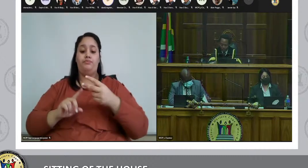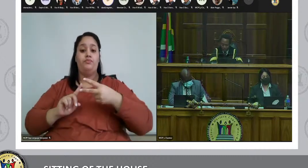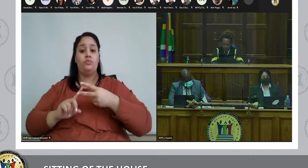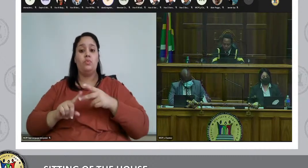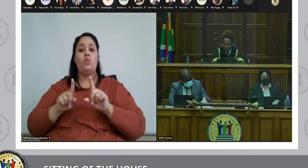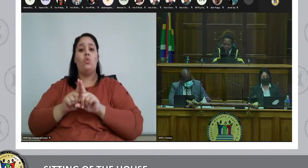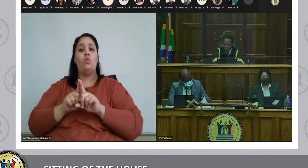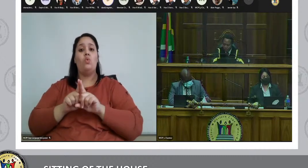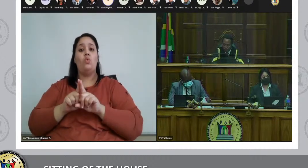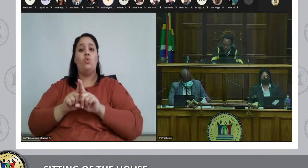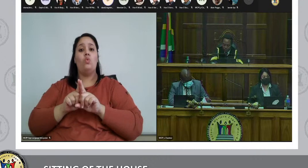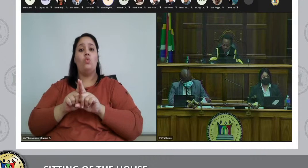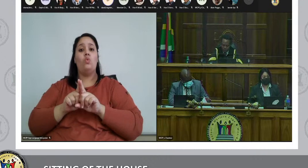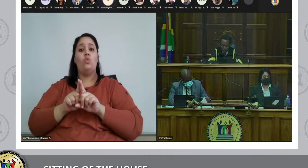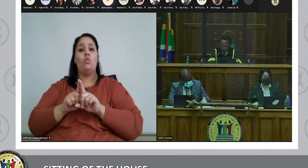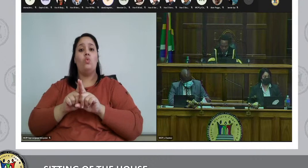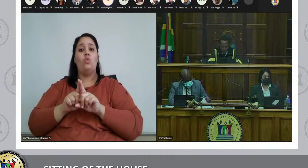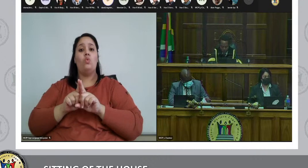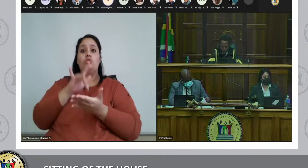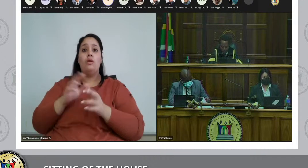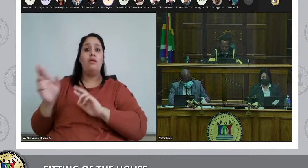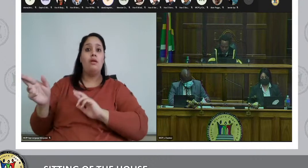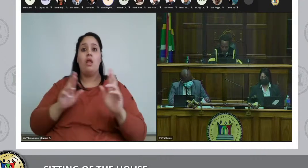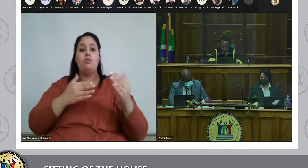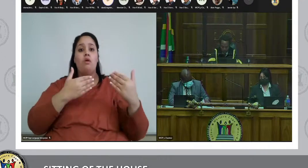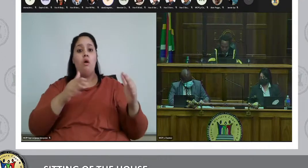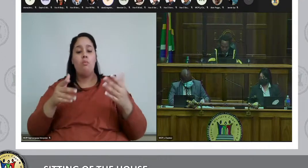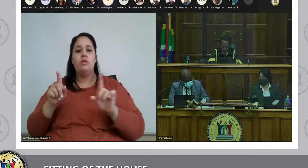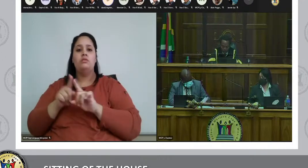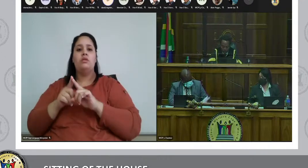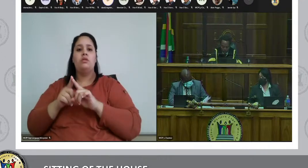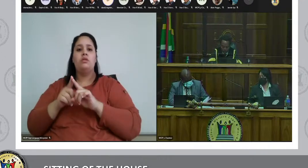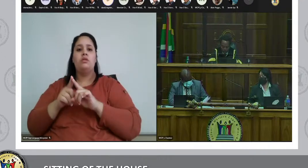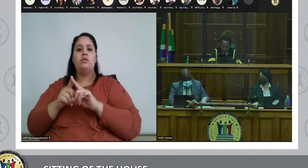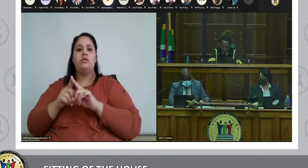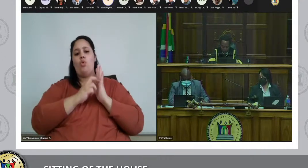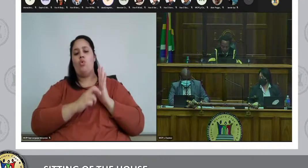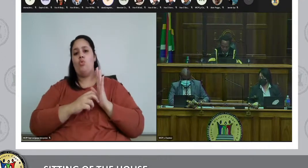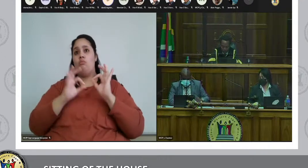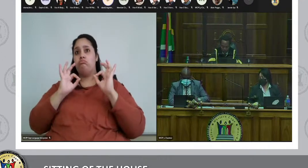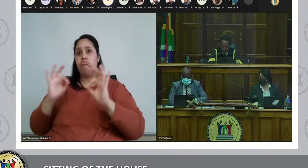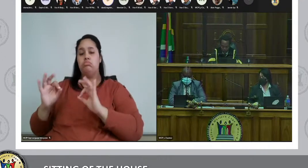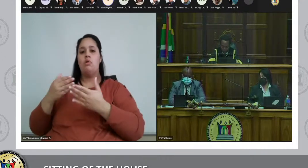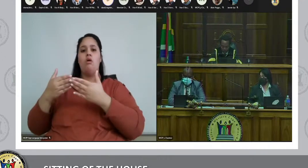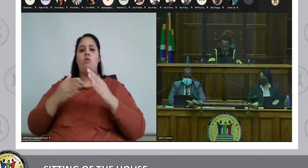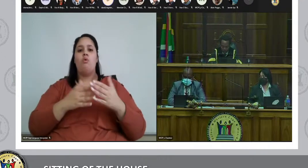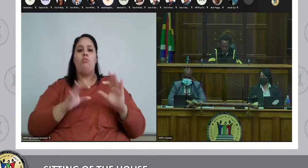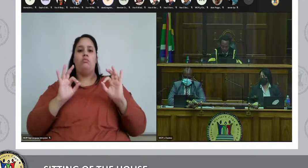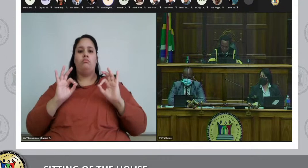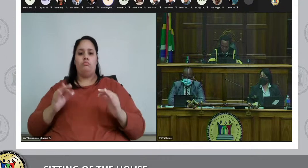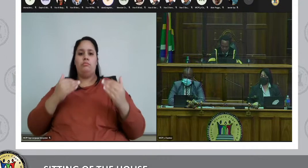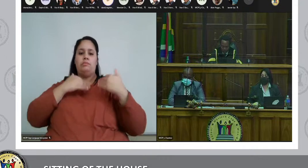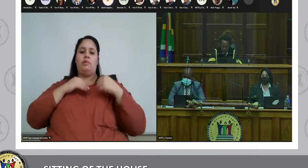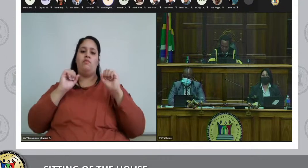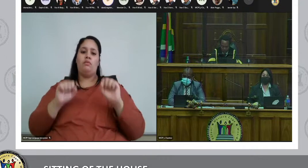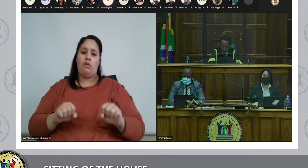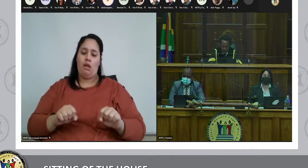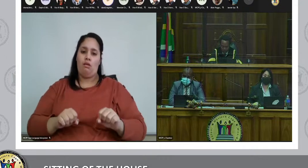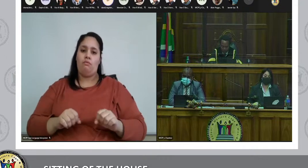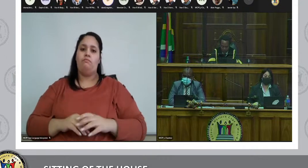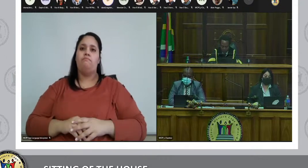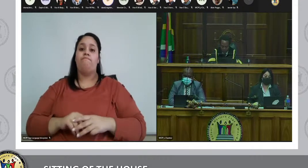and the implementation of the necessary health guidelines to stop COVID-19. And we have engaged in a number